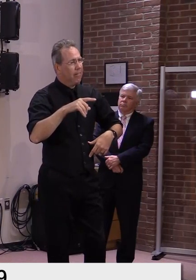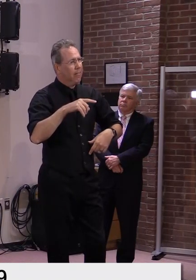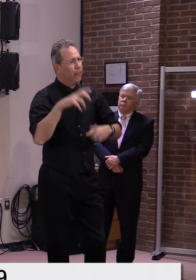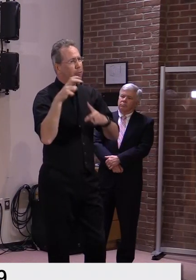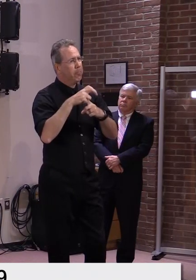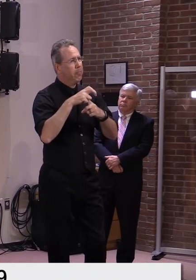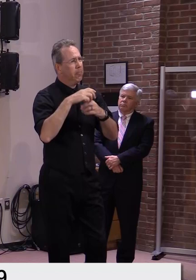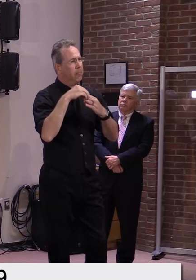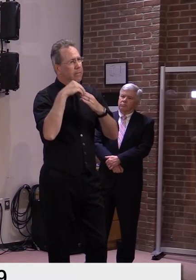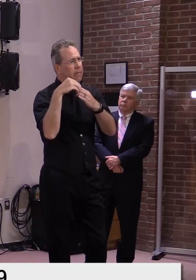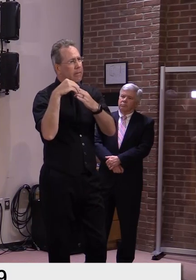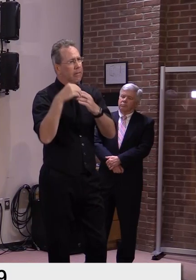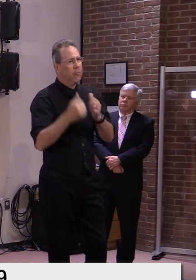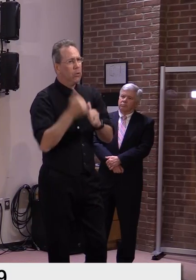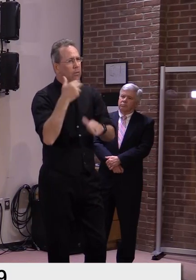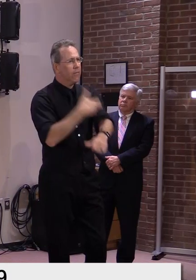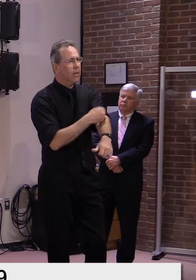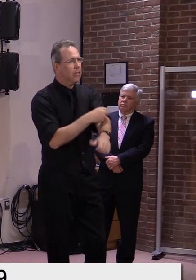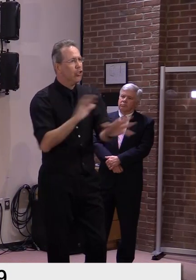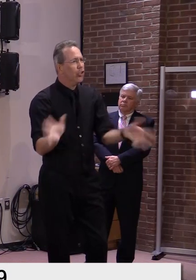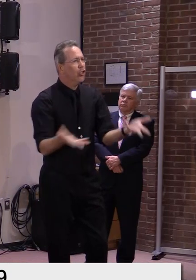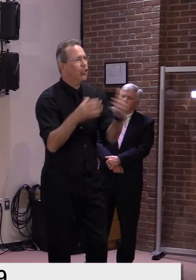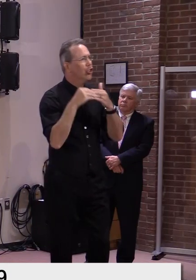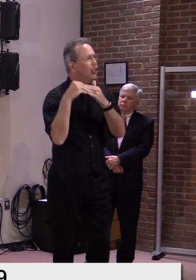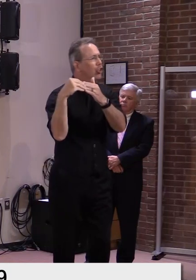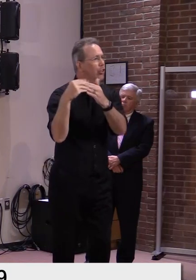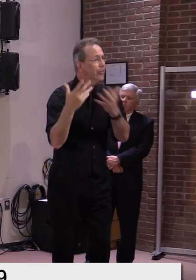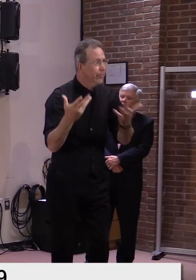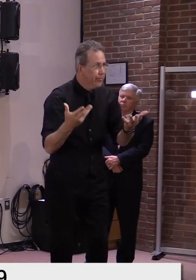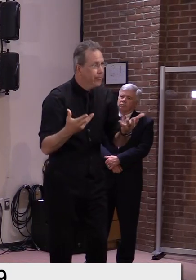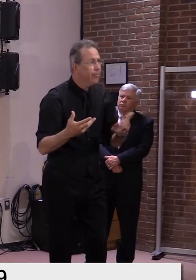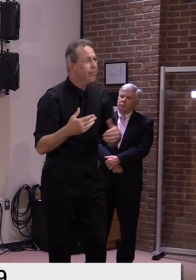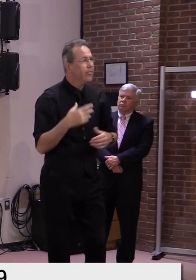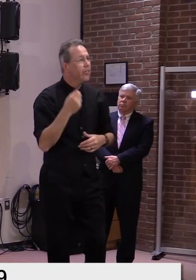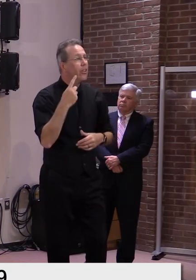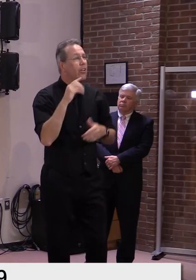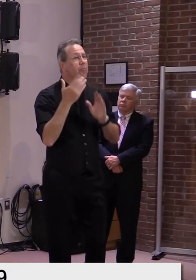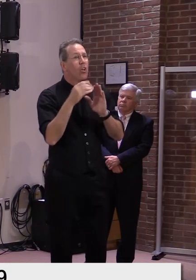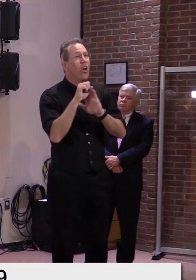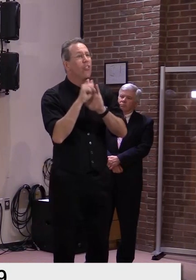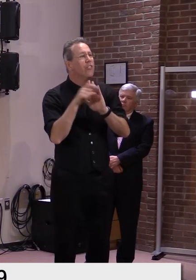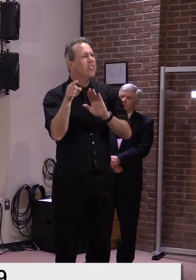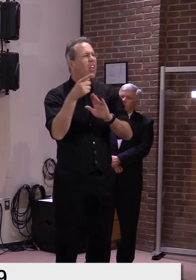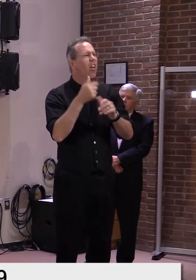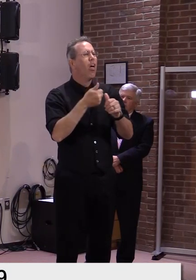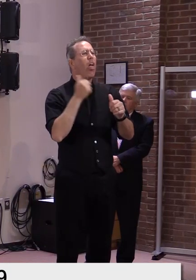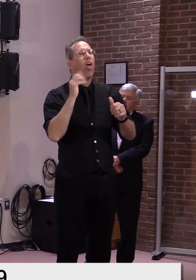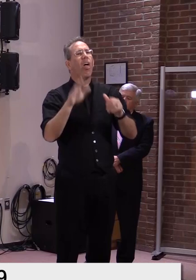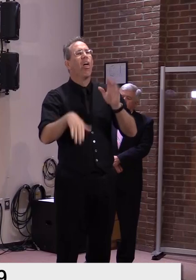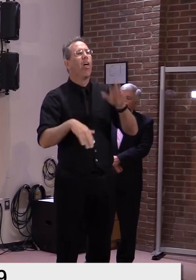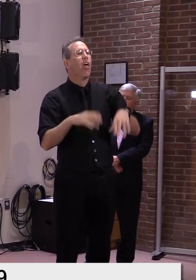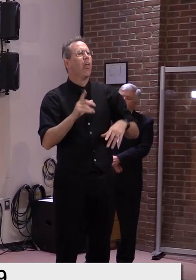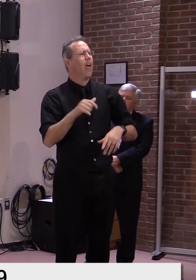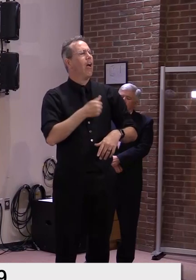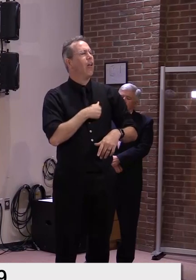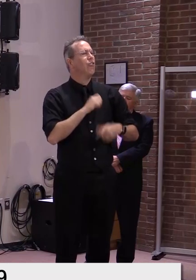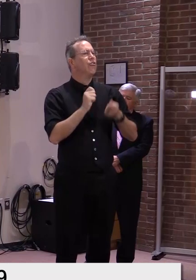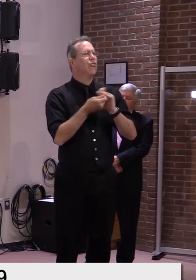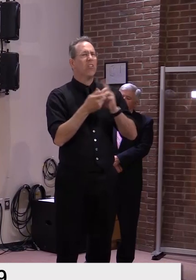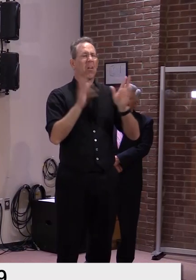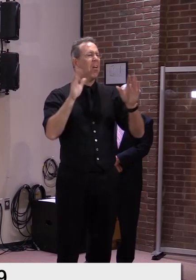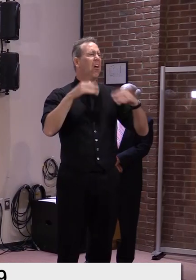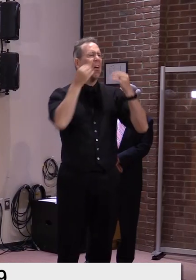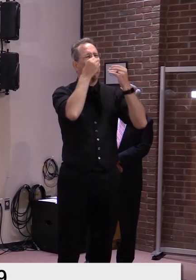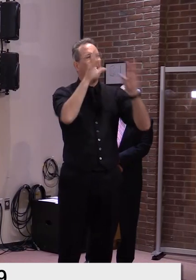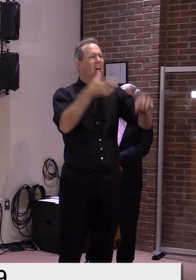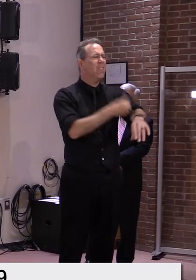And many, many, many other states are fully open at this point. And so we